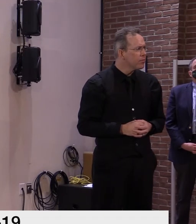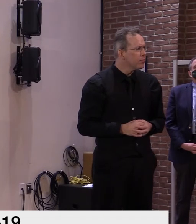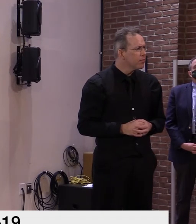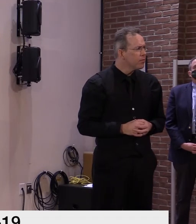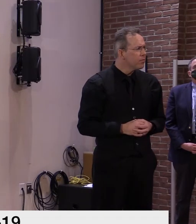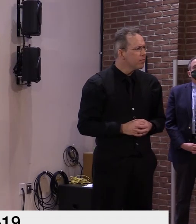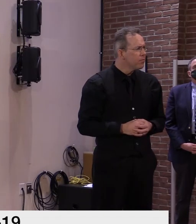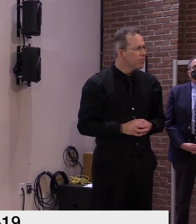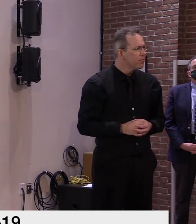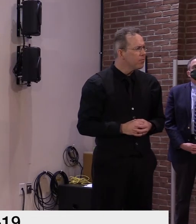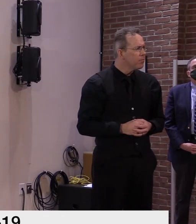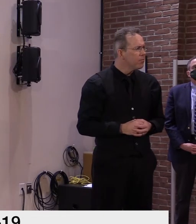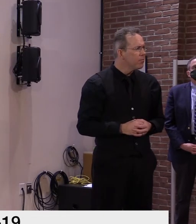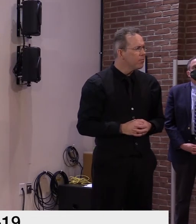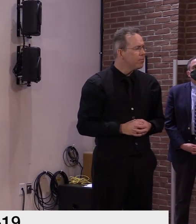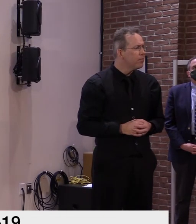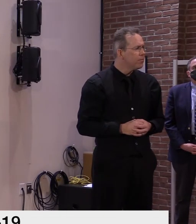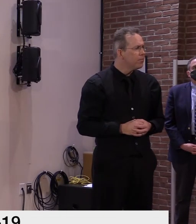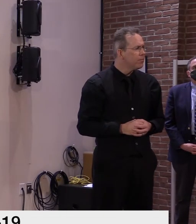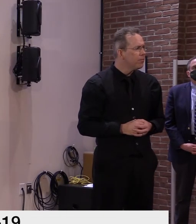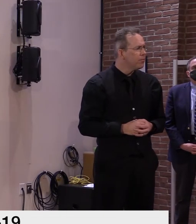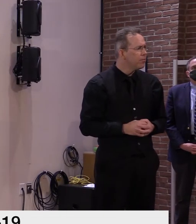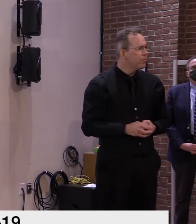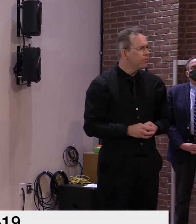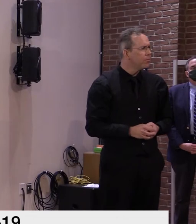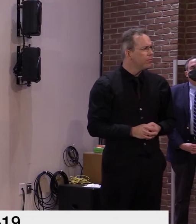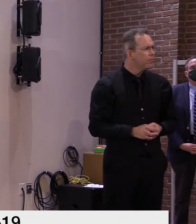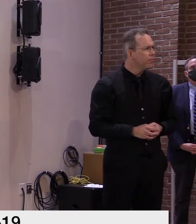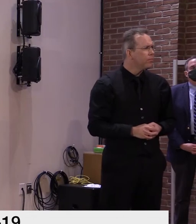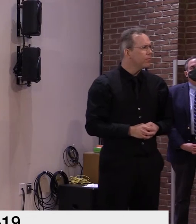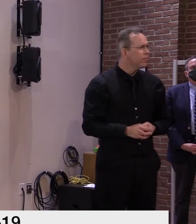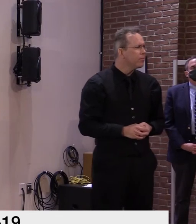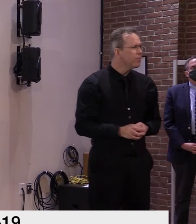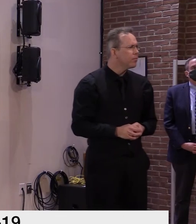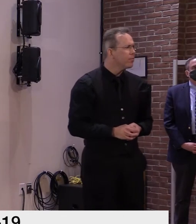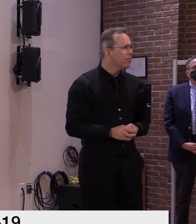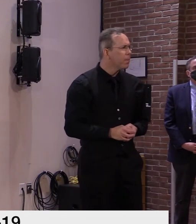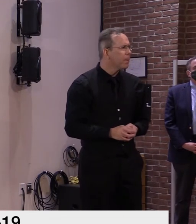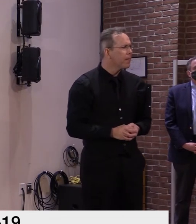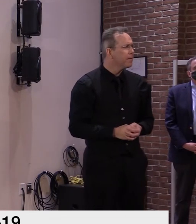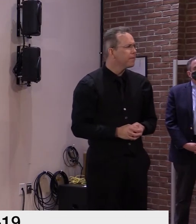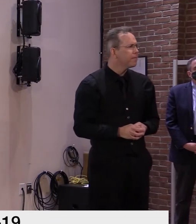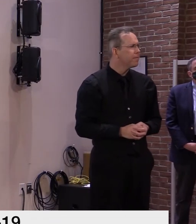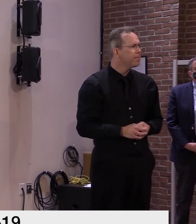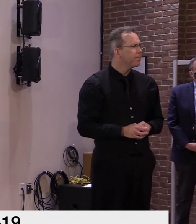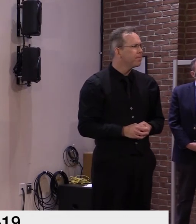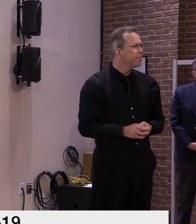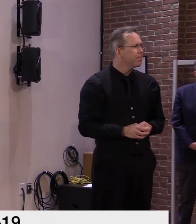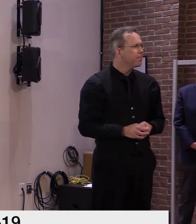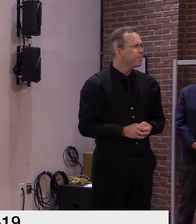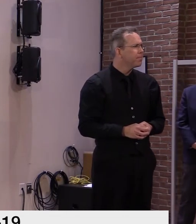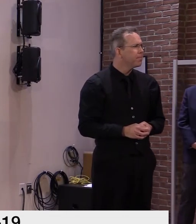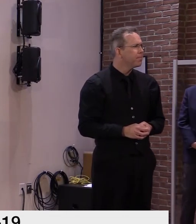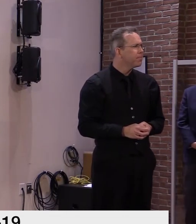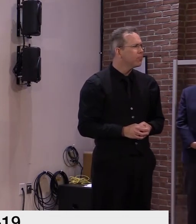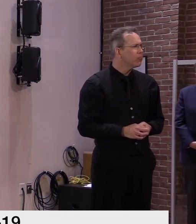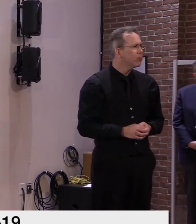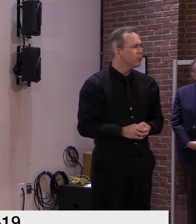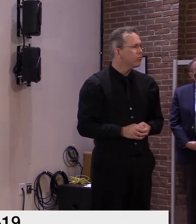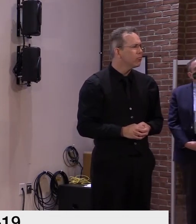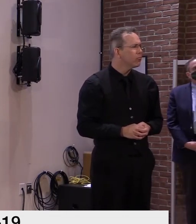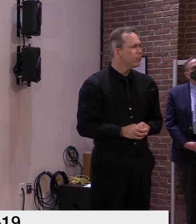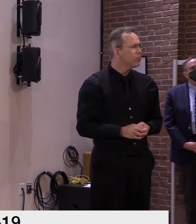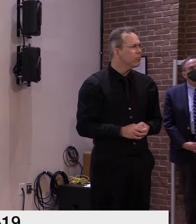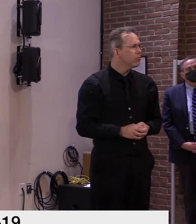been vaccinated. She's been vaccinated. Her vaccination was long enough ago to have taken